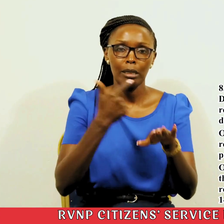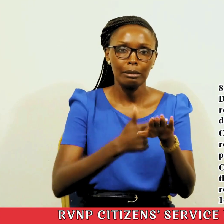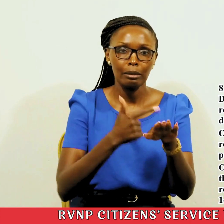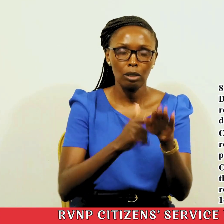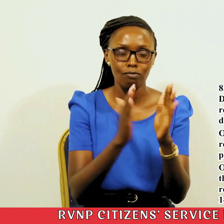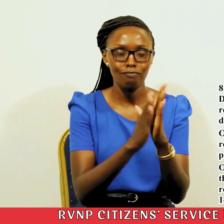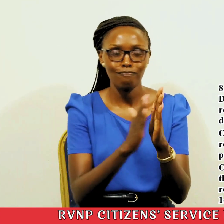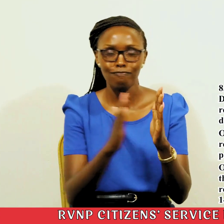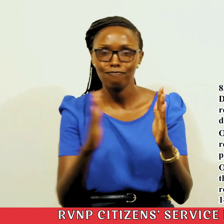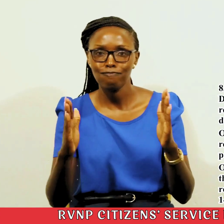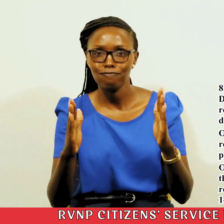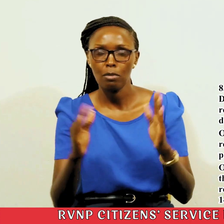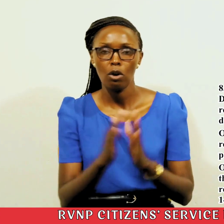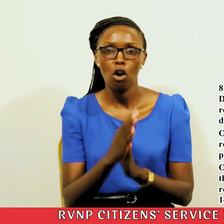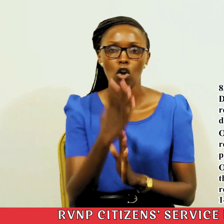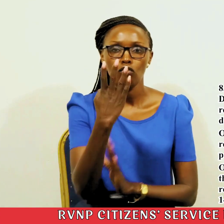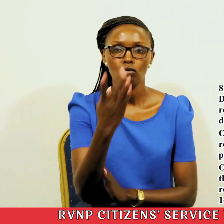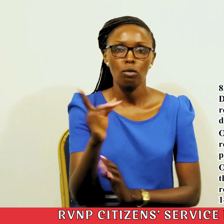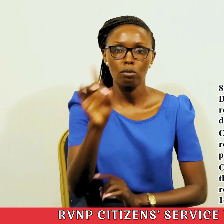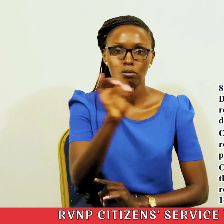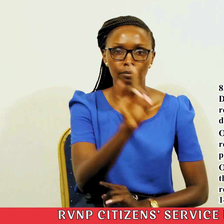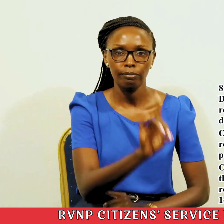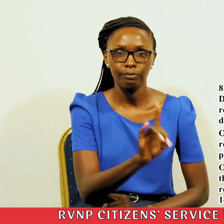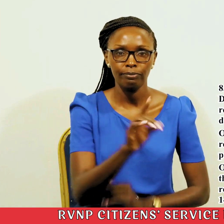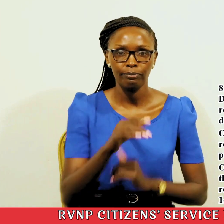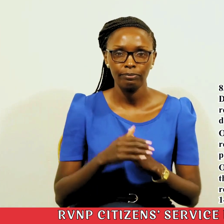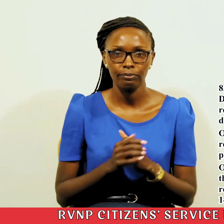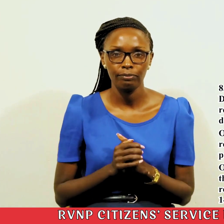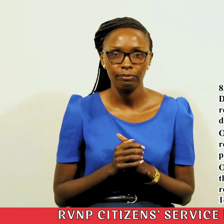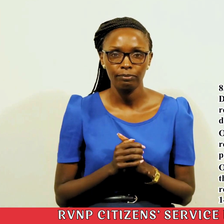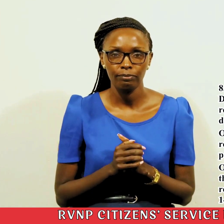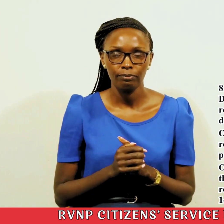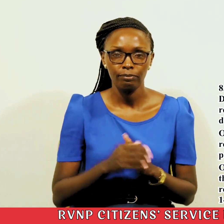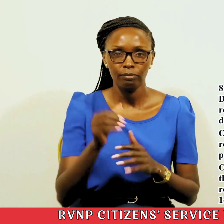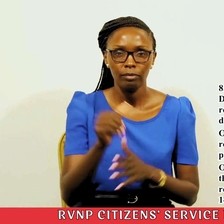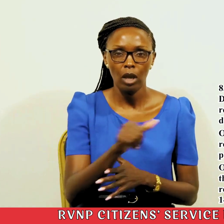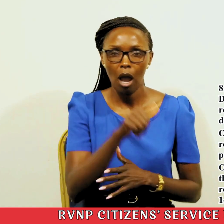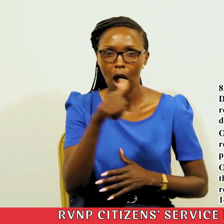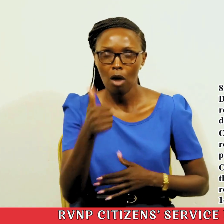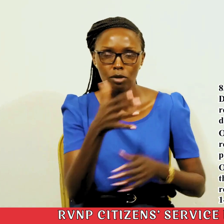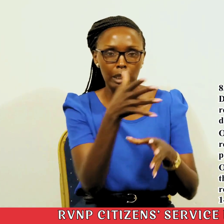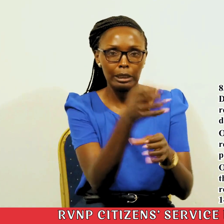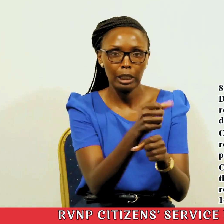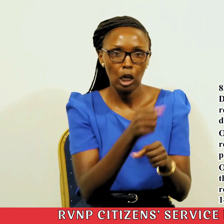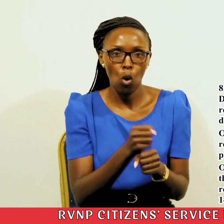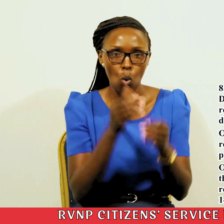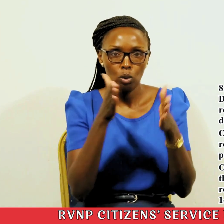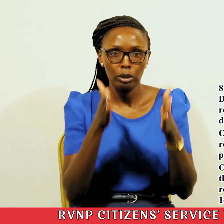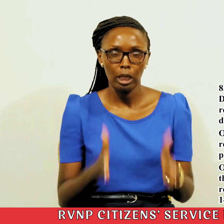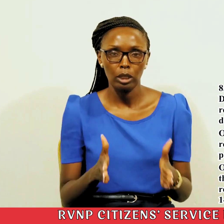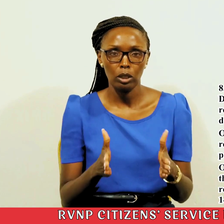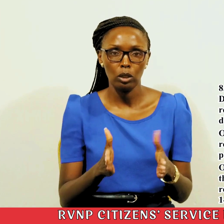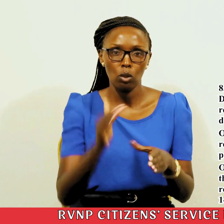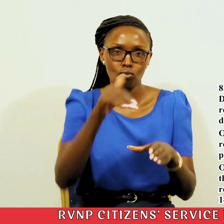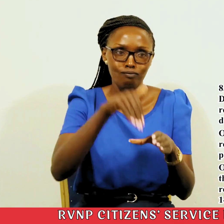is 4 days. Other stakeholders within Nakuru